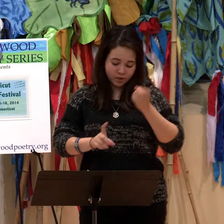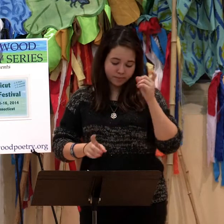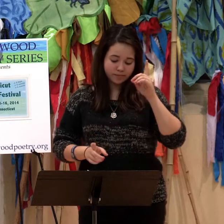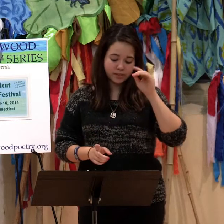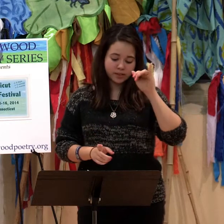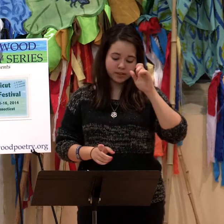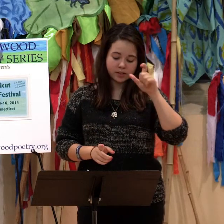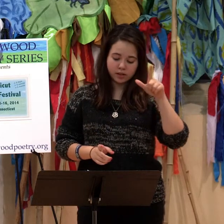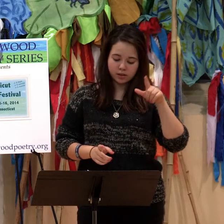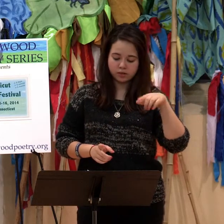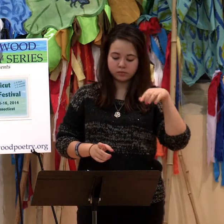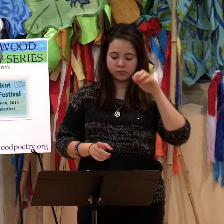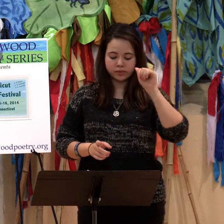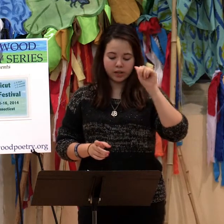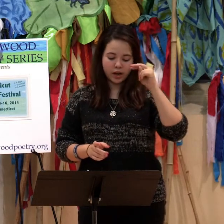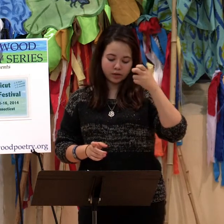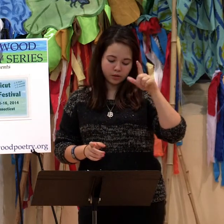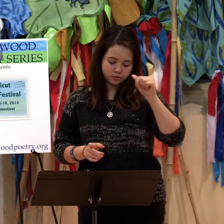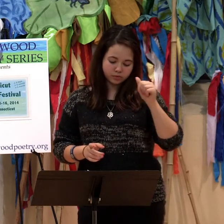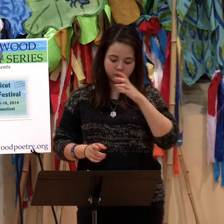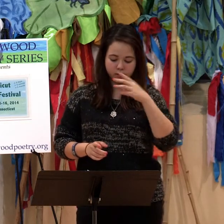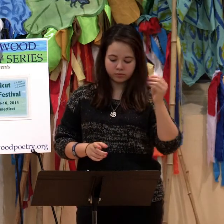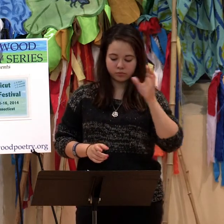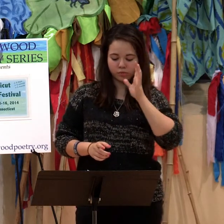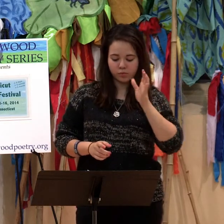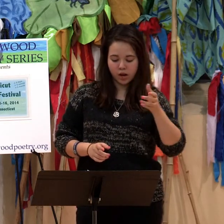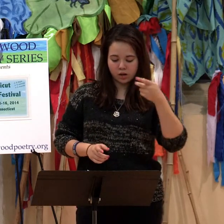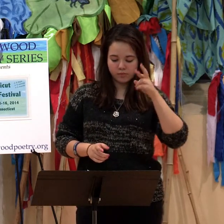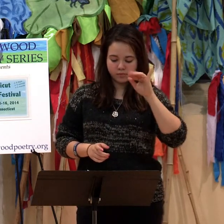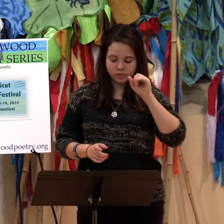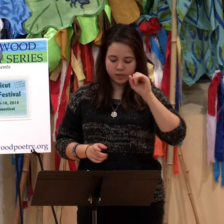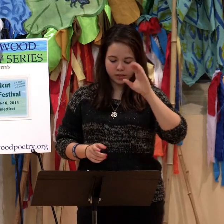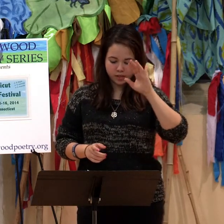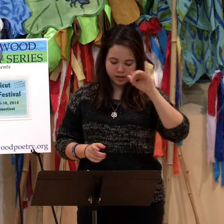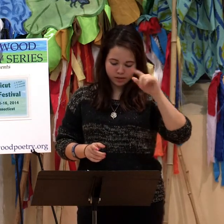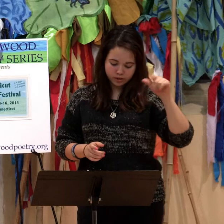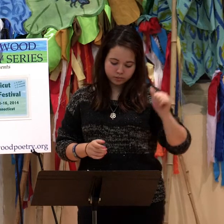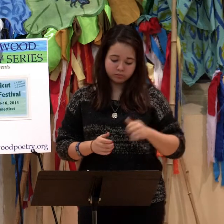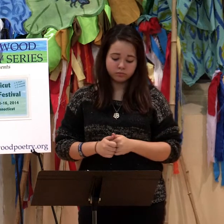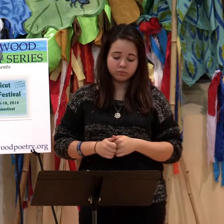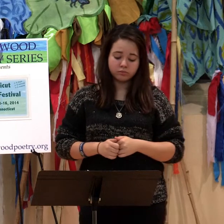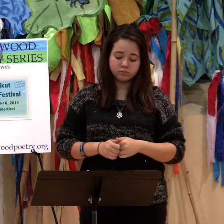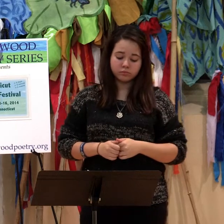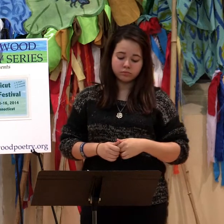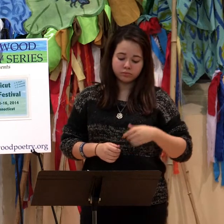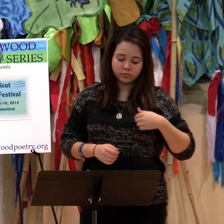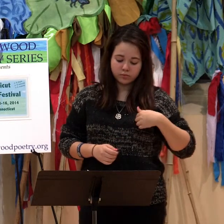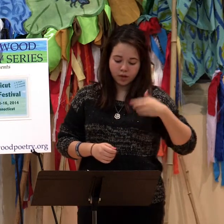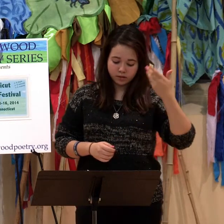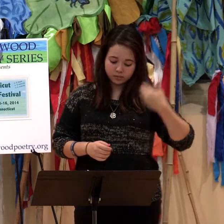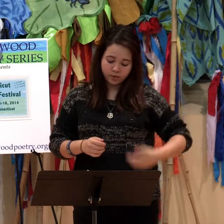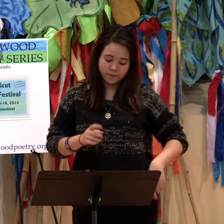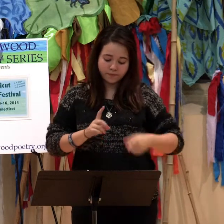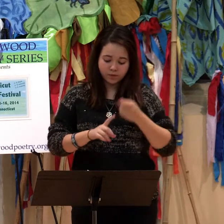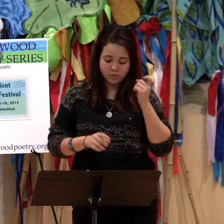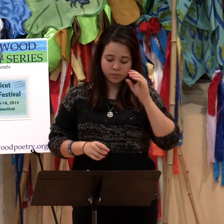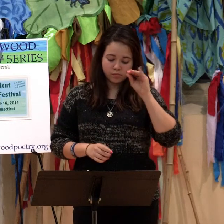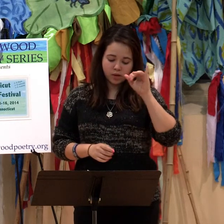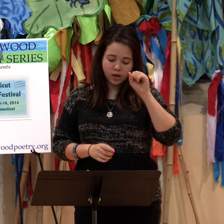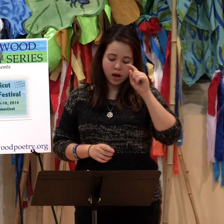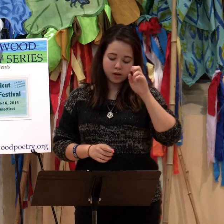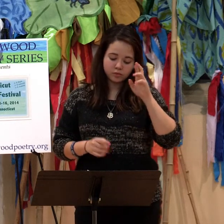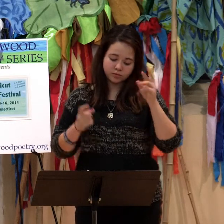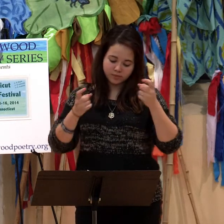from Daniel and Angela and Grandma Priscilla. I am from the